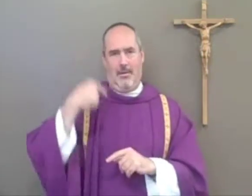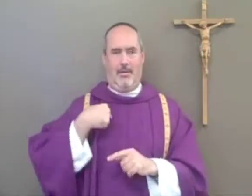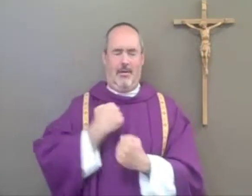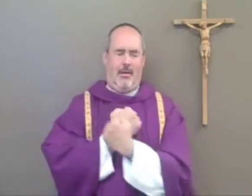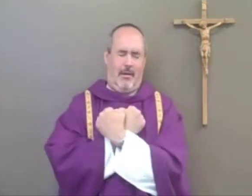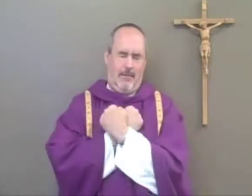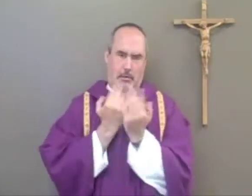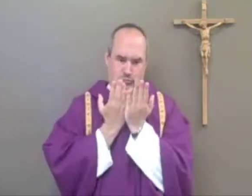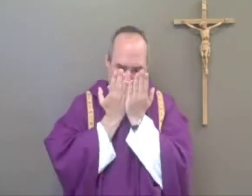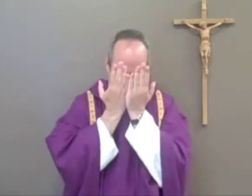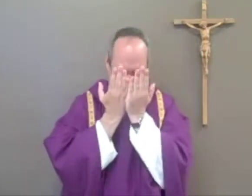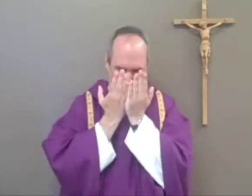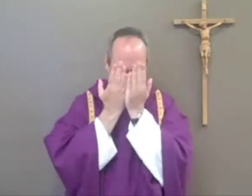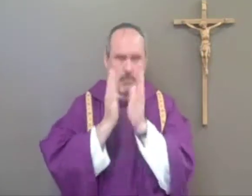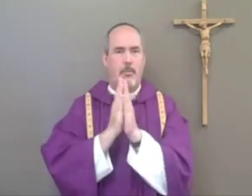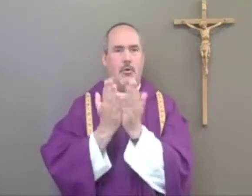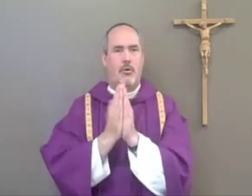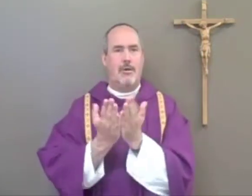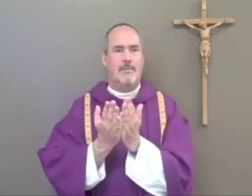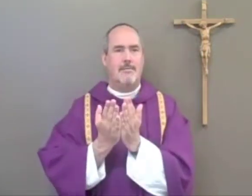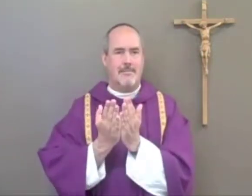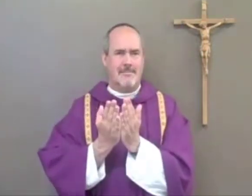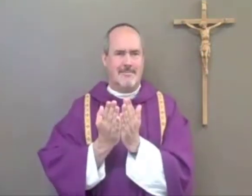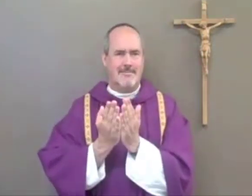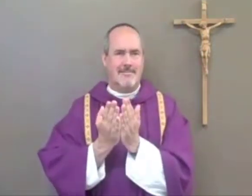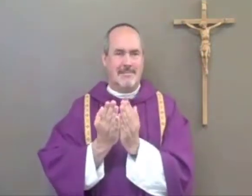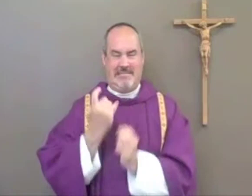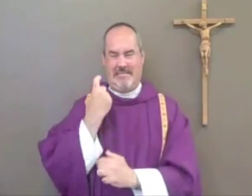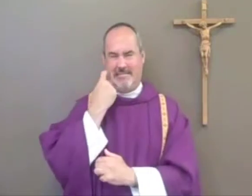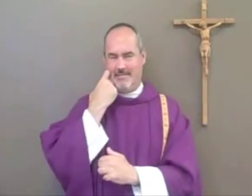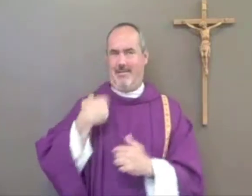All of my family and my friends know what an avid reader I am.